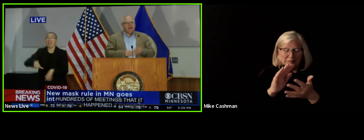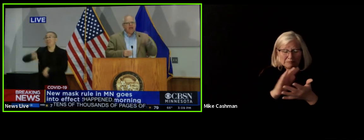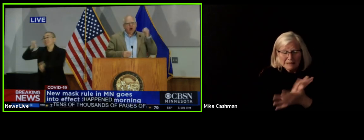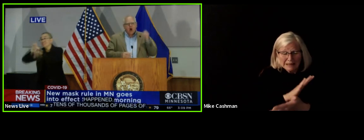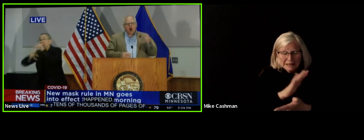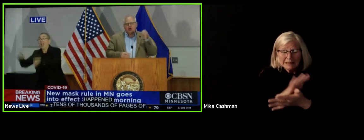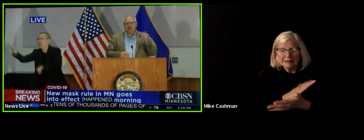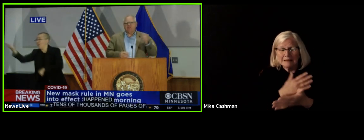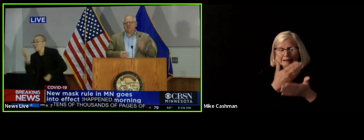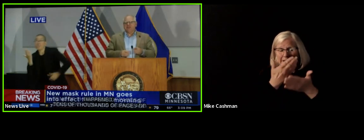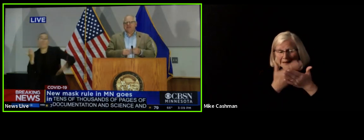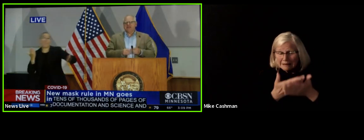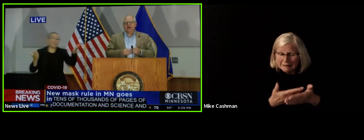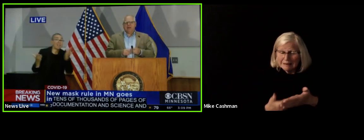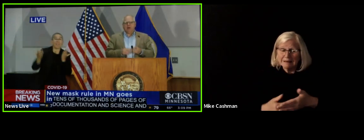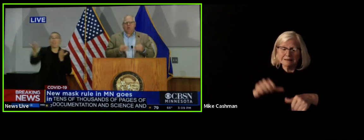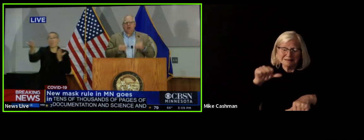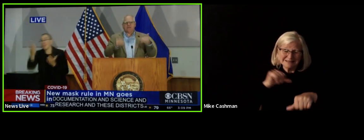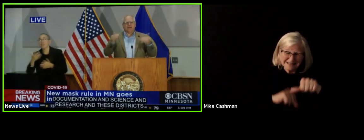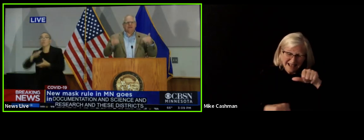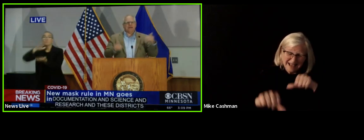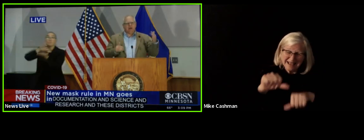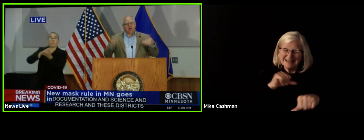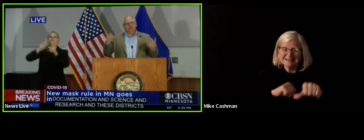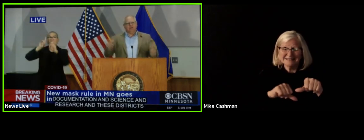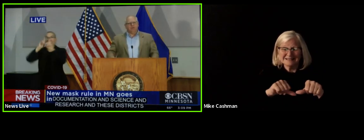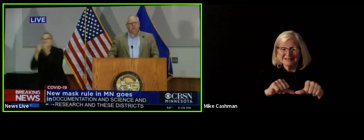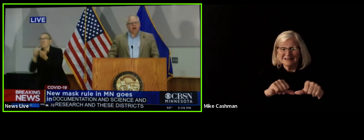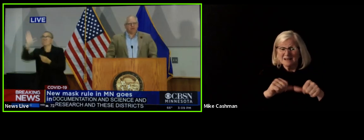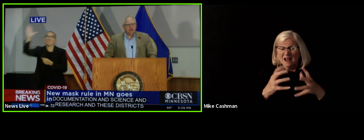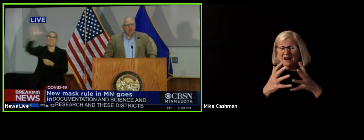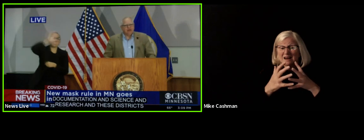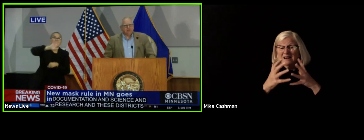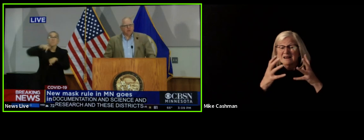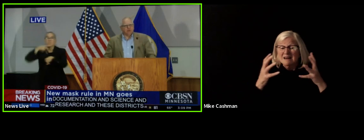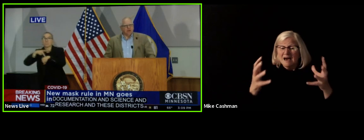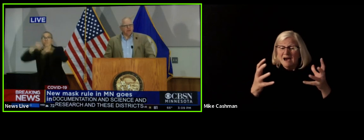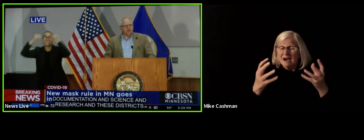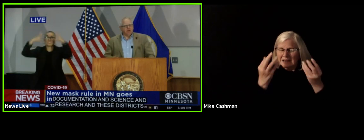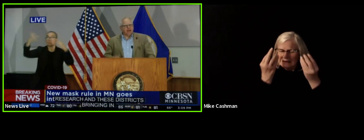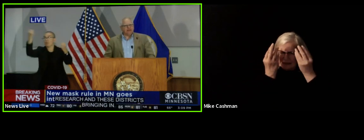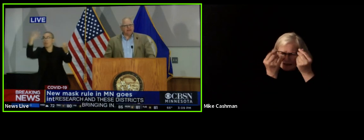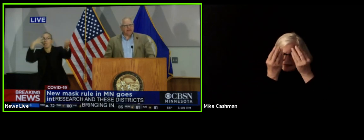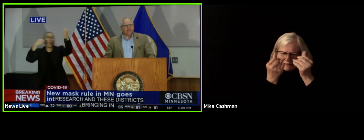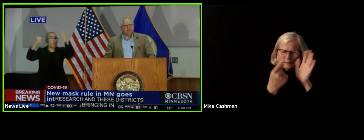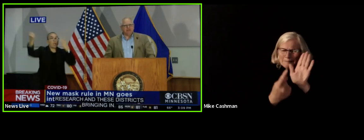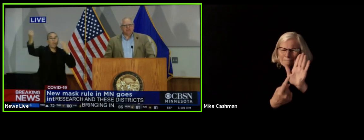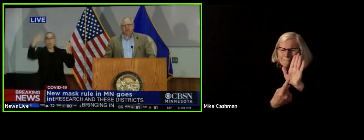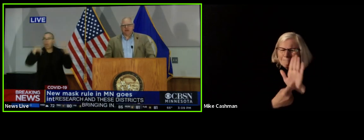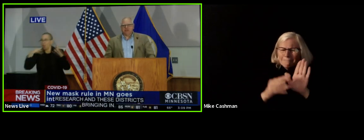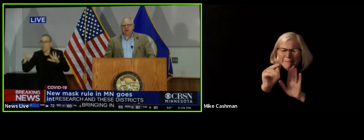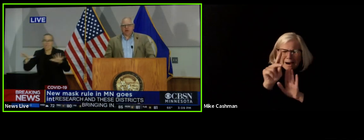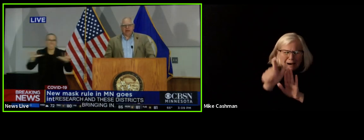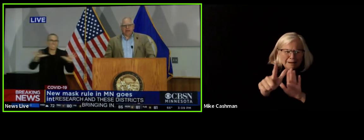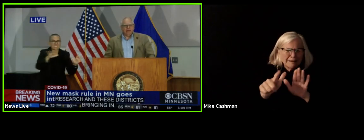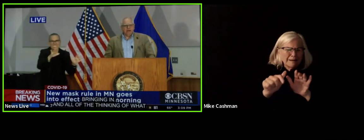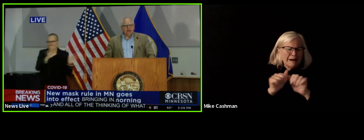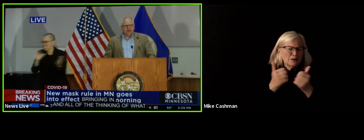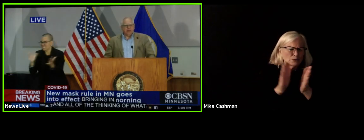and all of the thinking about what it's going to take and all of the different models. That's what we're trying to do. And I think if Minnesota does that